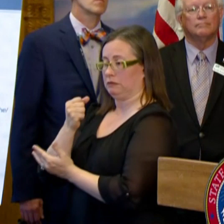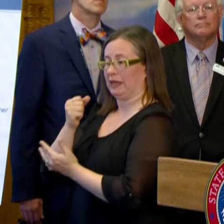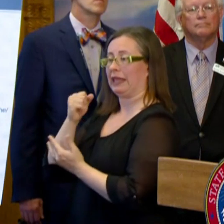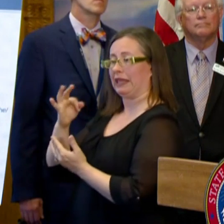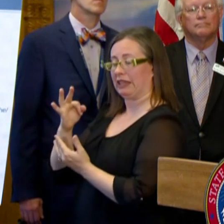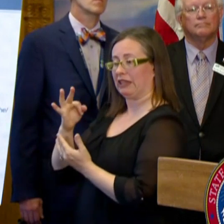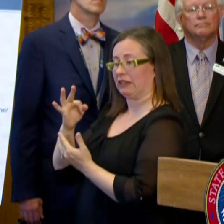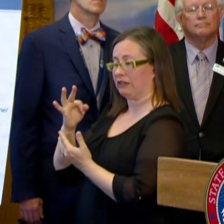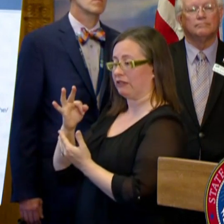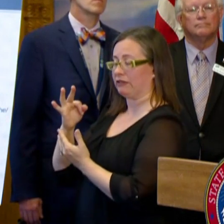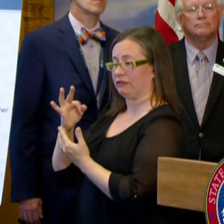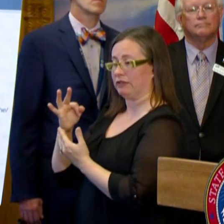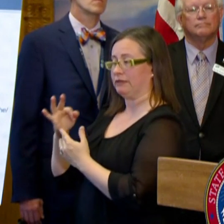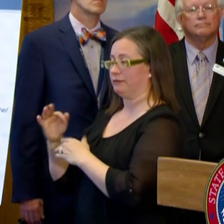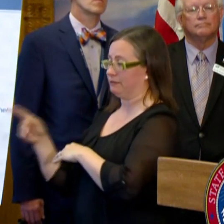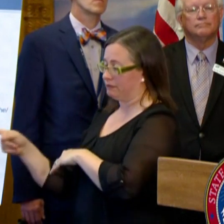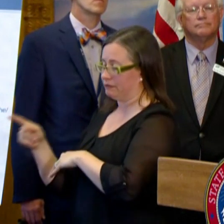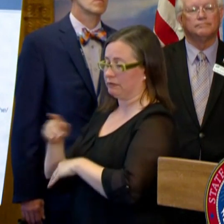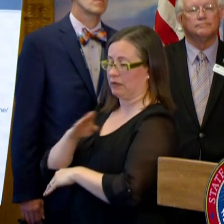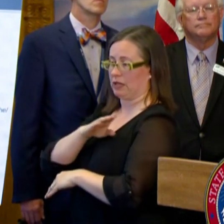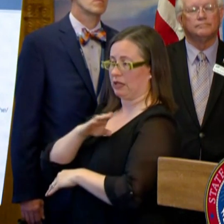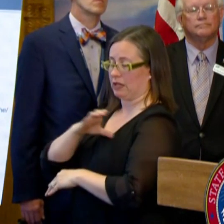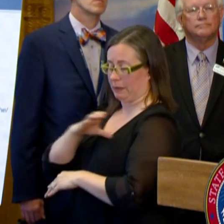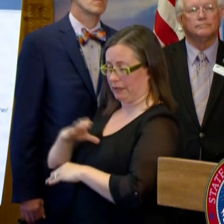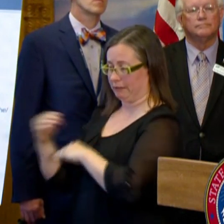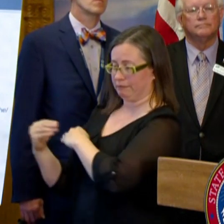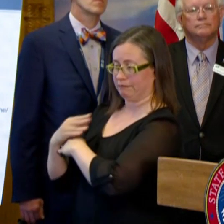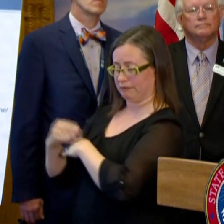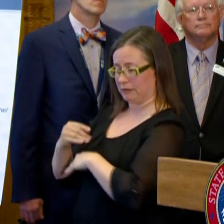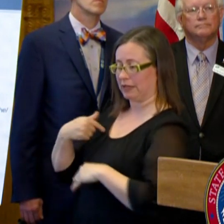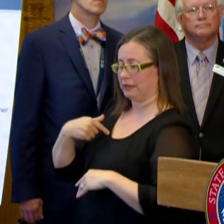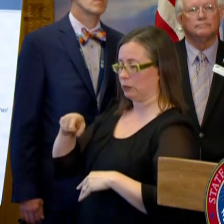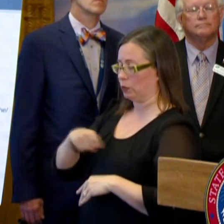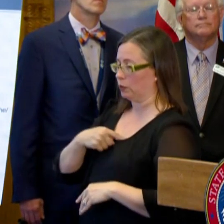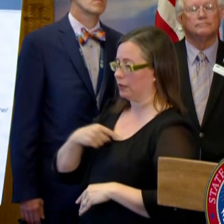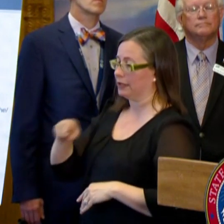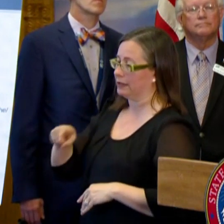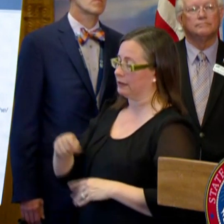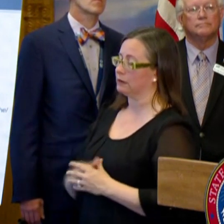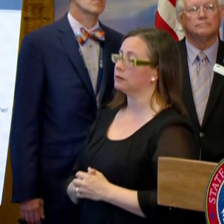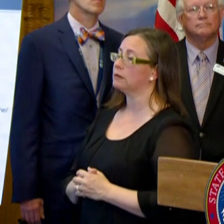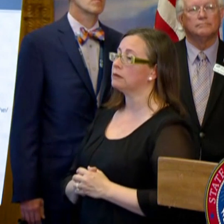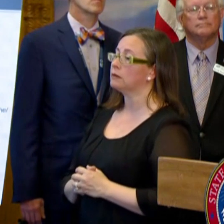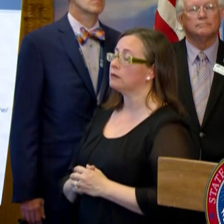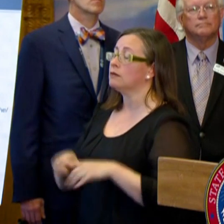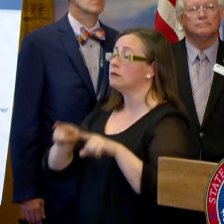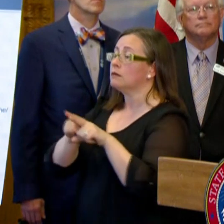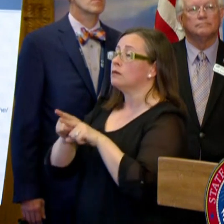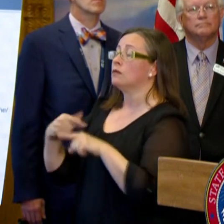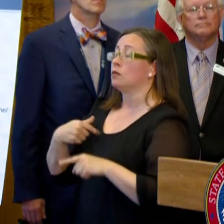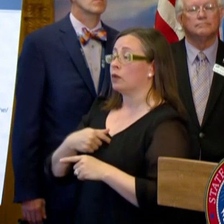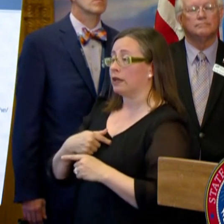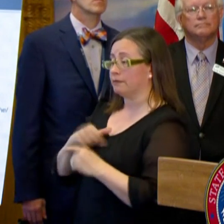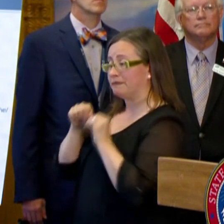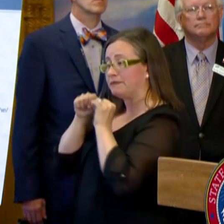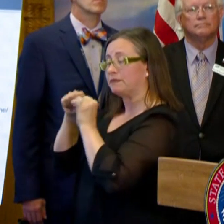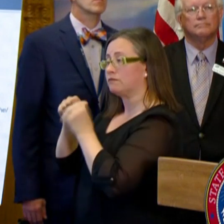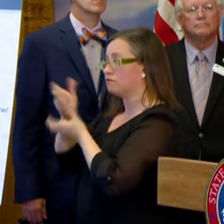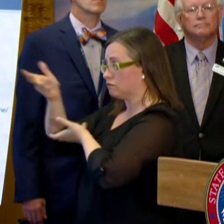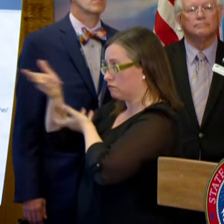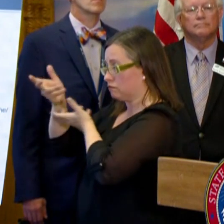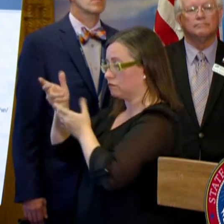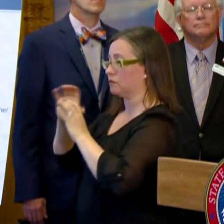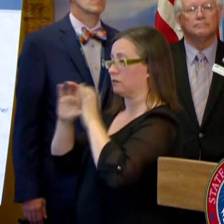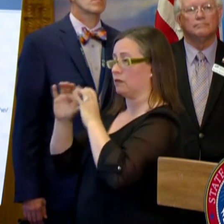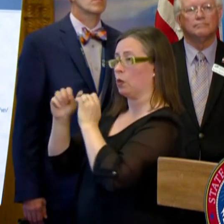in conjunction with our advisory committee. I also want to let you know we're in constant contact with our federal partners on this matter, as well